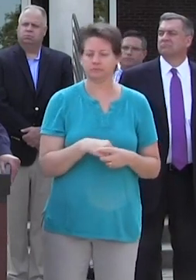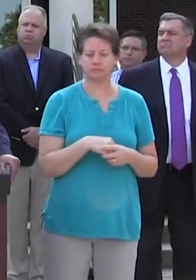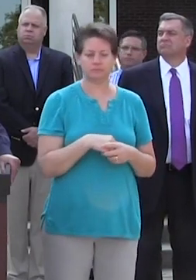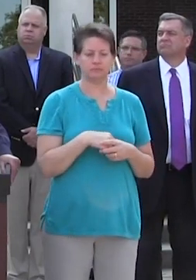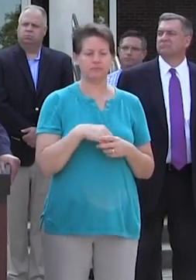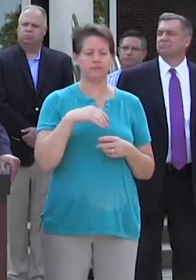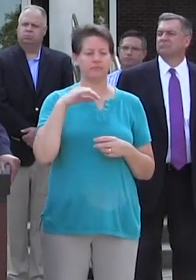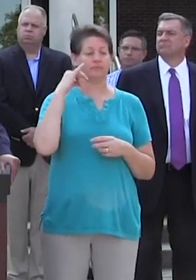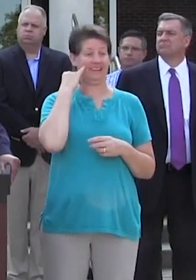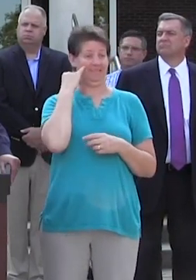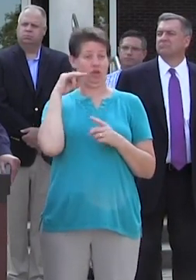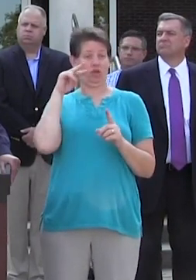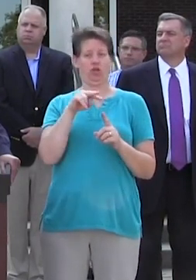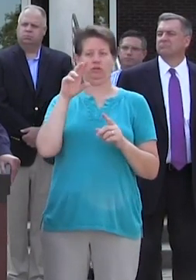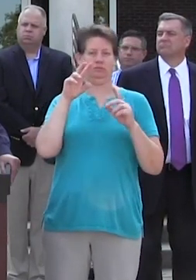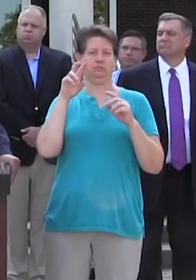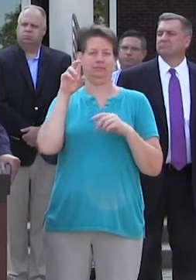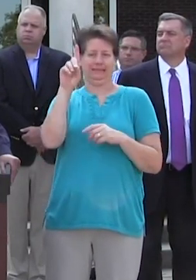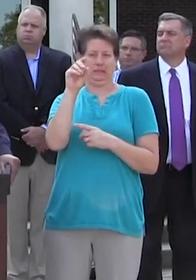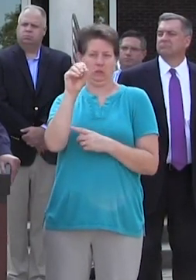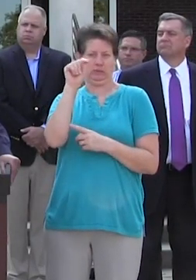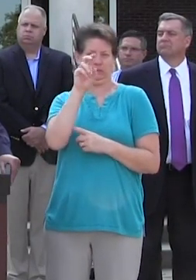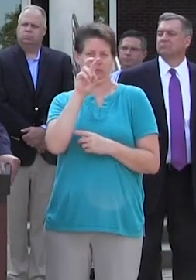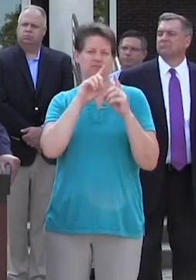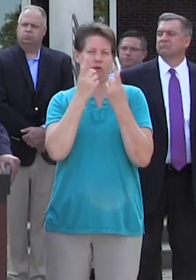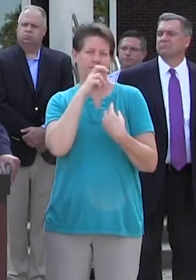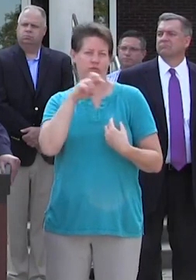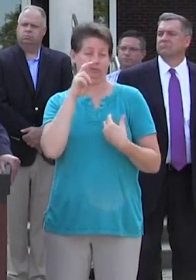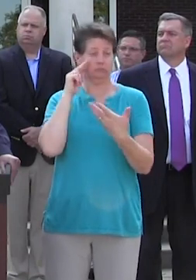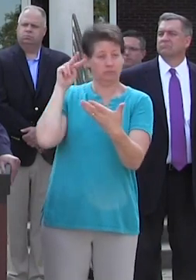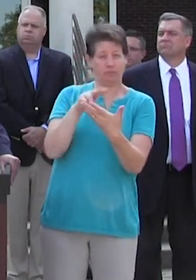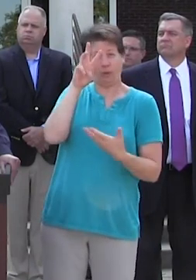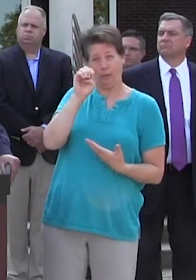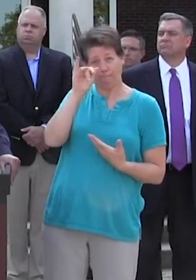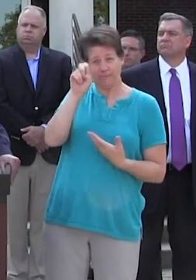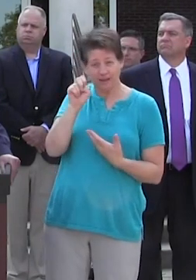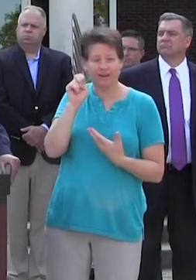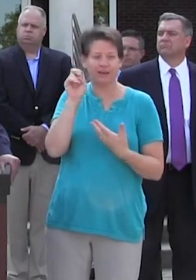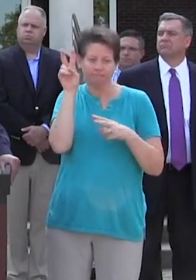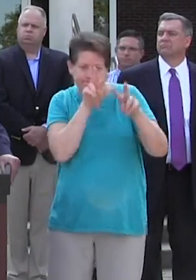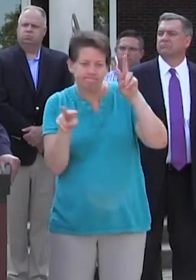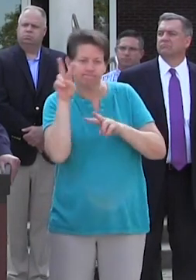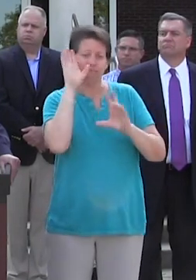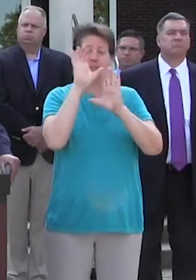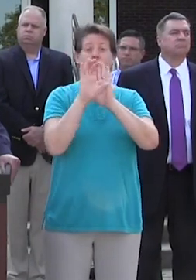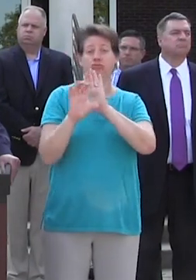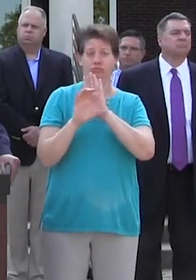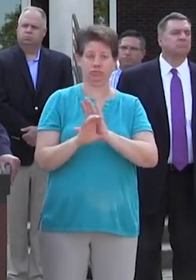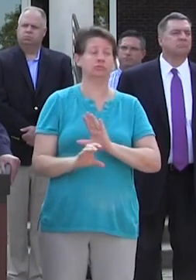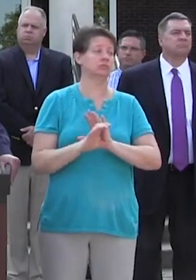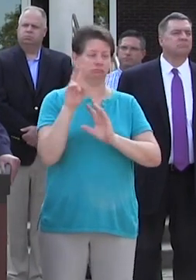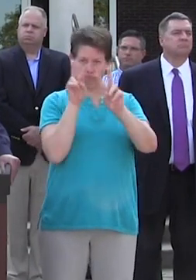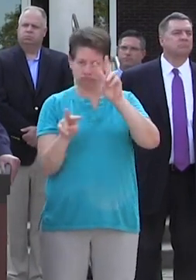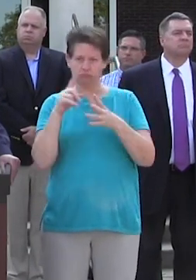the Highway Department, the Department of Transportation's website, and you can see pictures